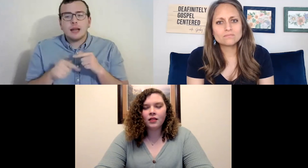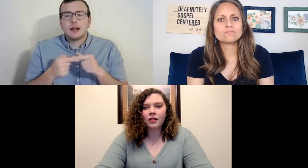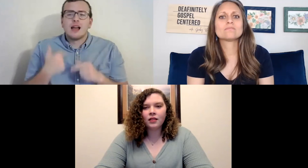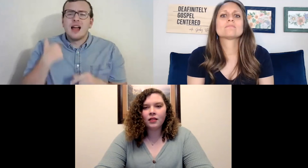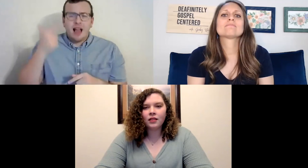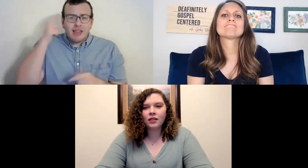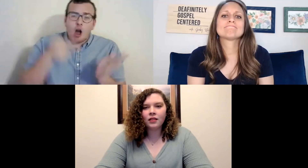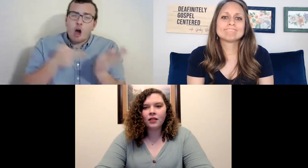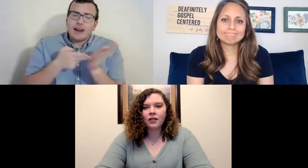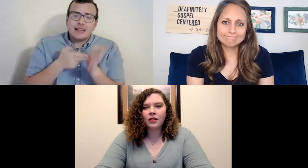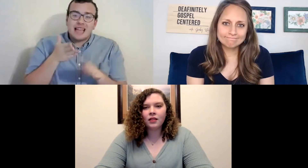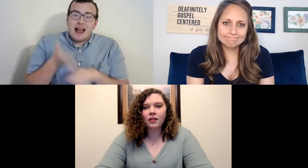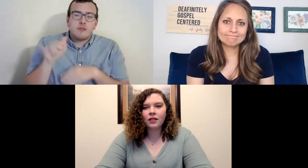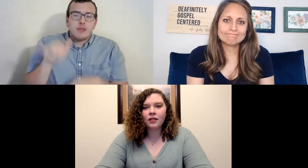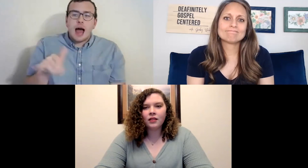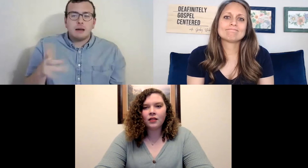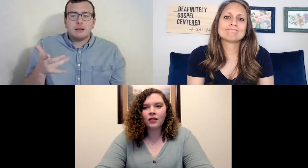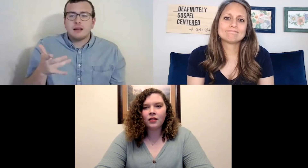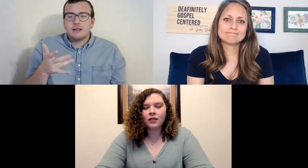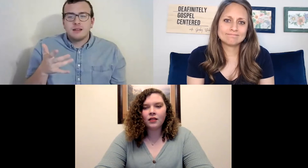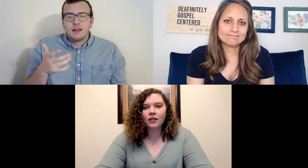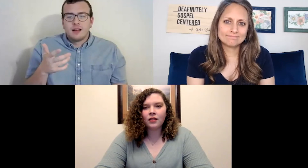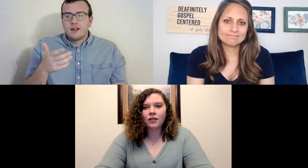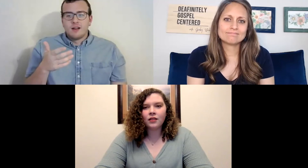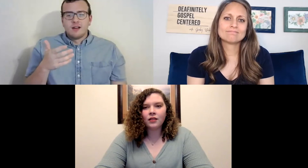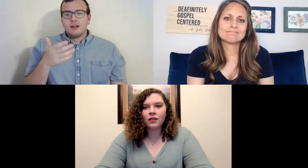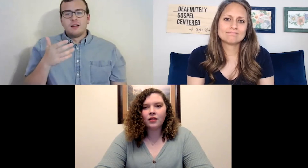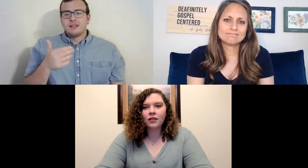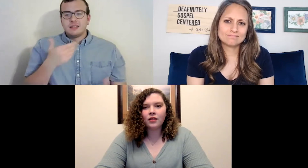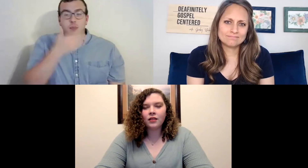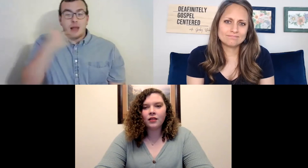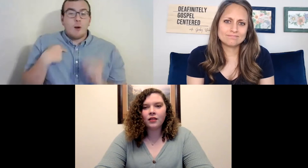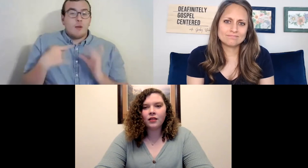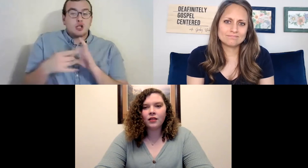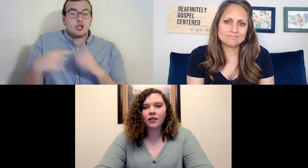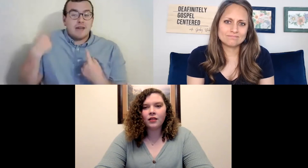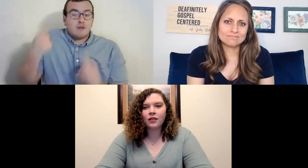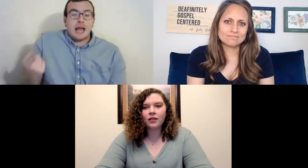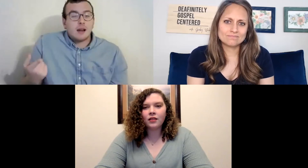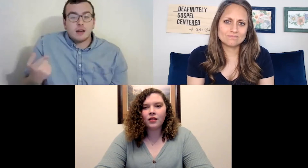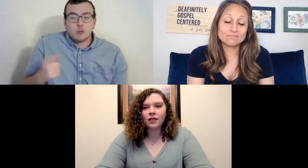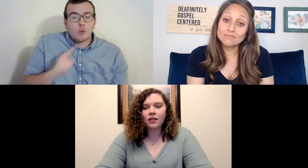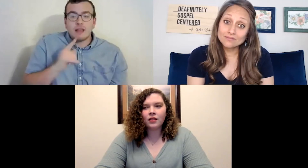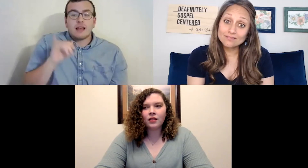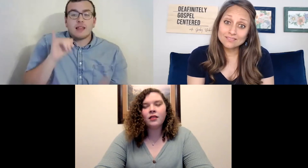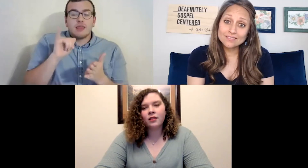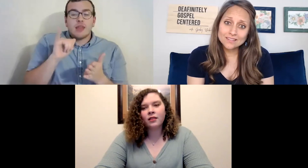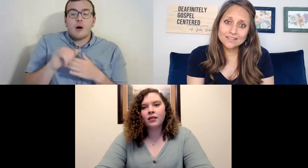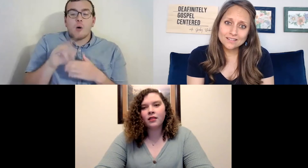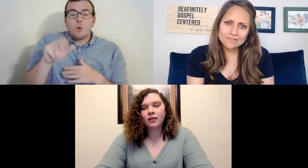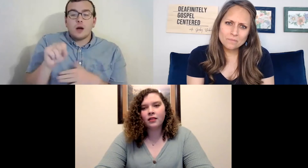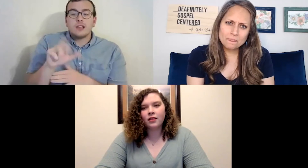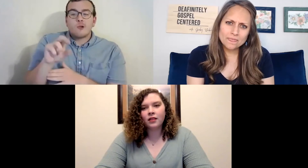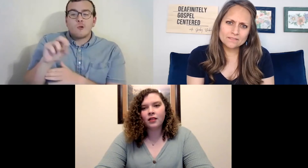so we were able to get through that time. And I mean, since that time, our relationship, I'd say, was like the best it's ever been. But